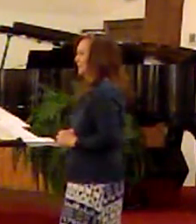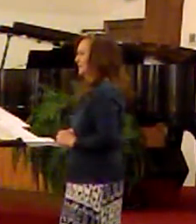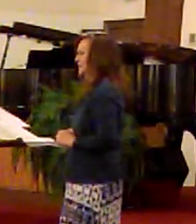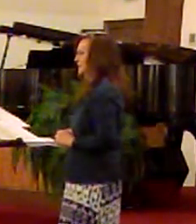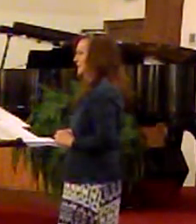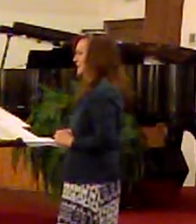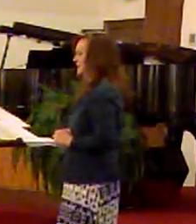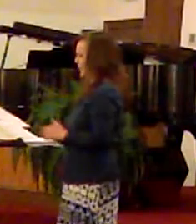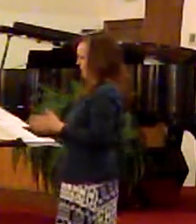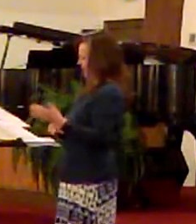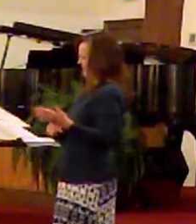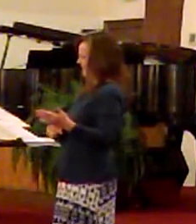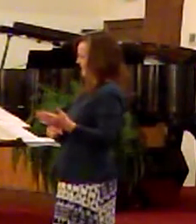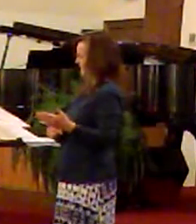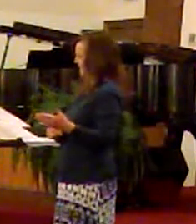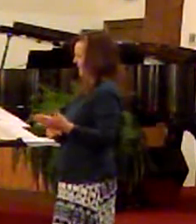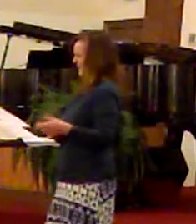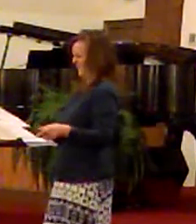What?